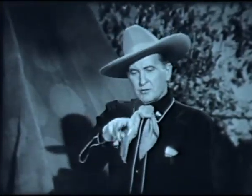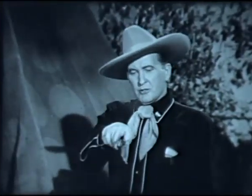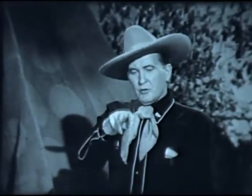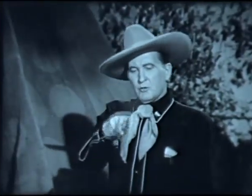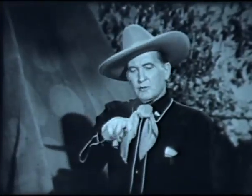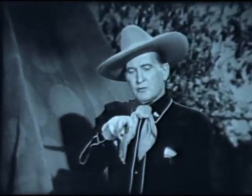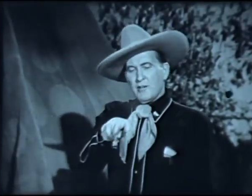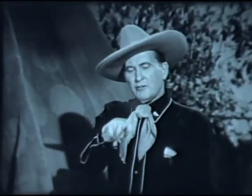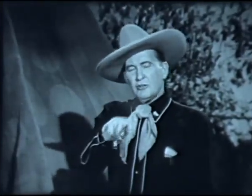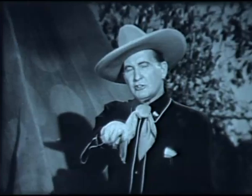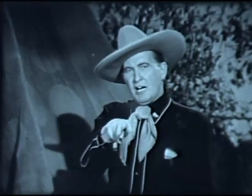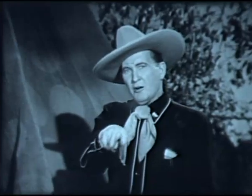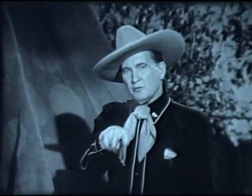So the raven looked down.